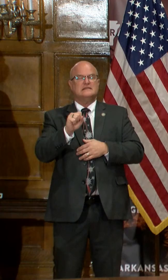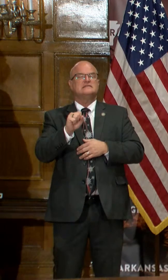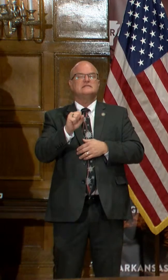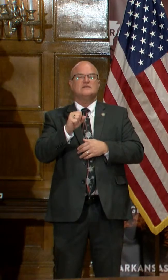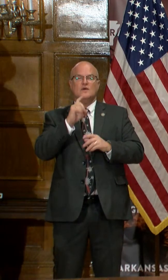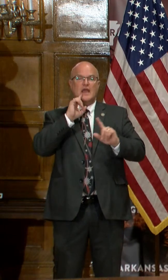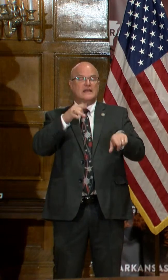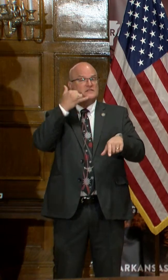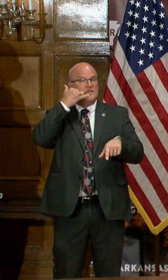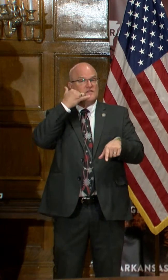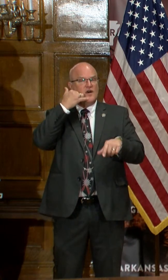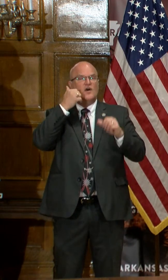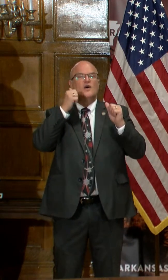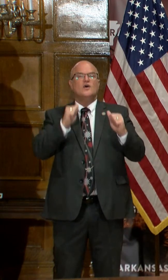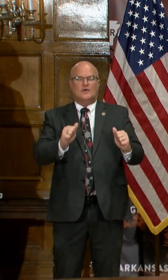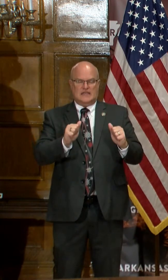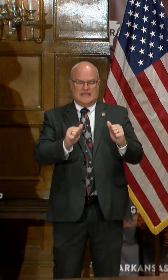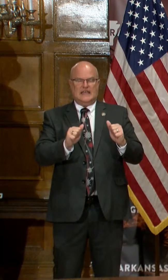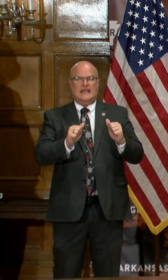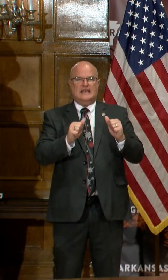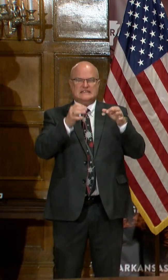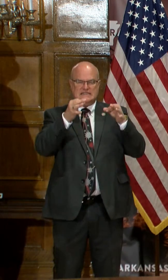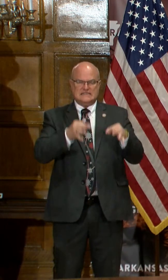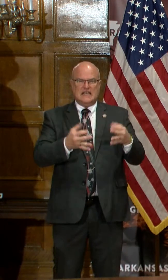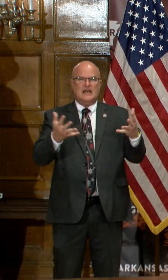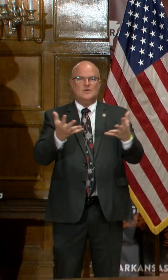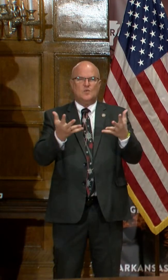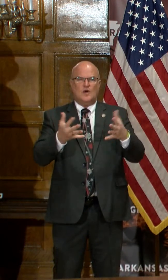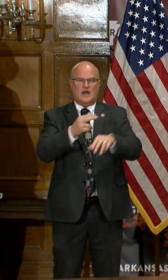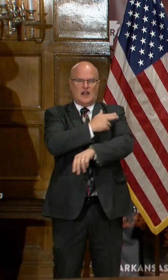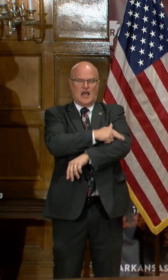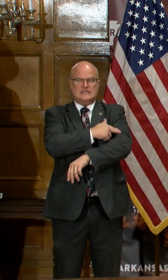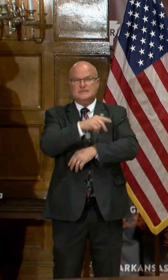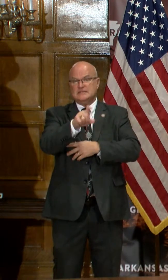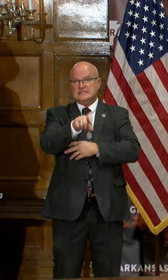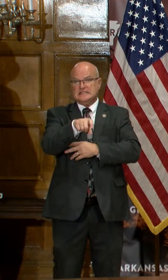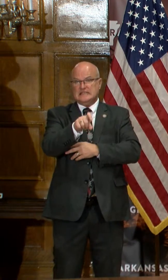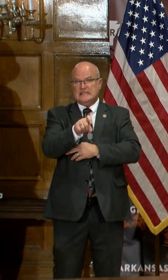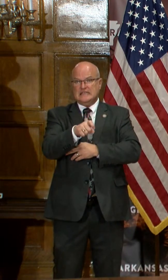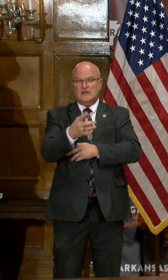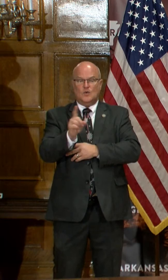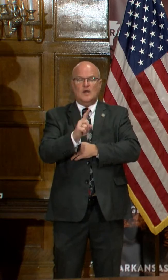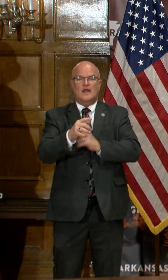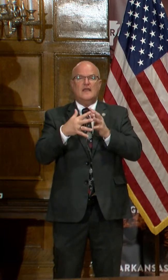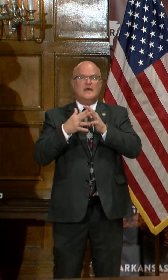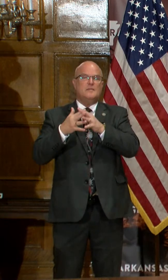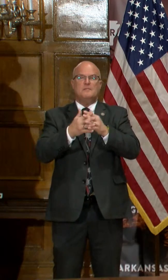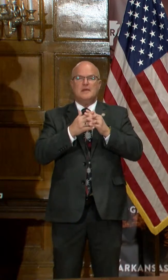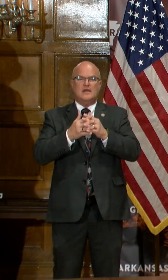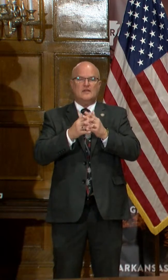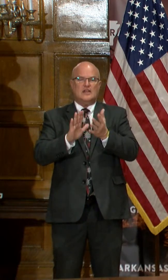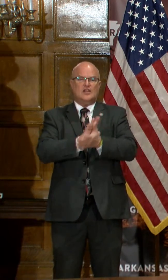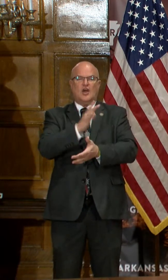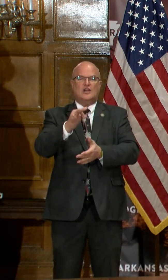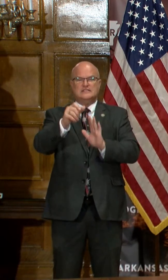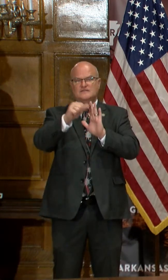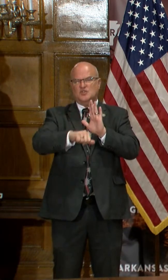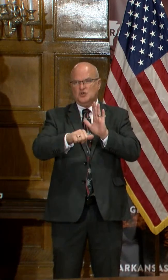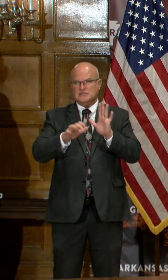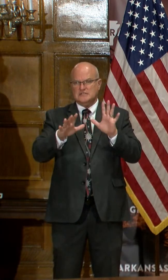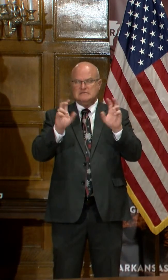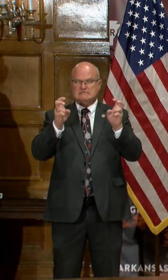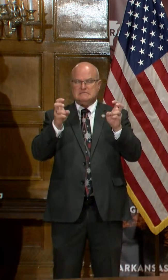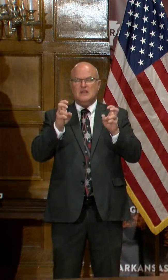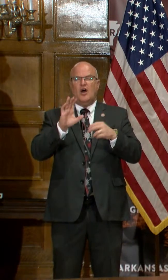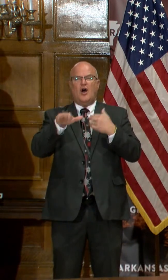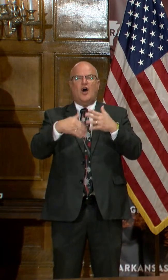needed based on injury patterns, based on what the American College of Surgeons has said, for the Committee on